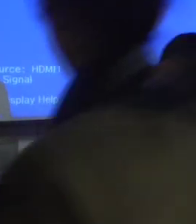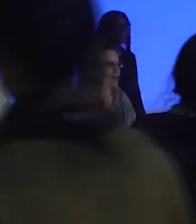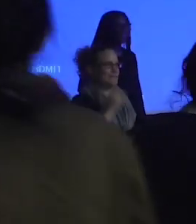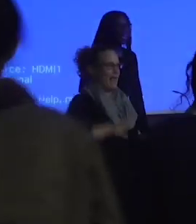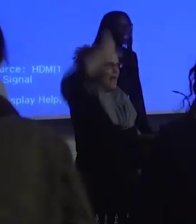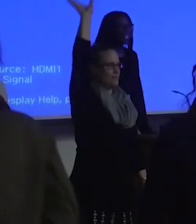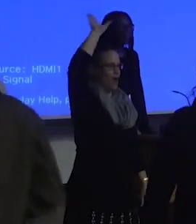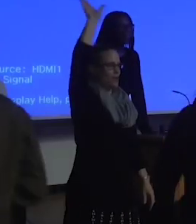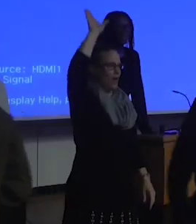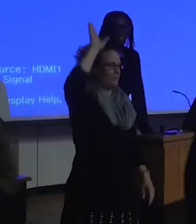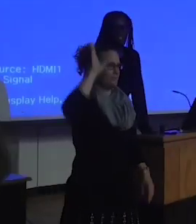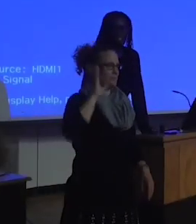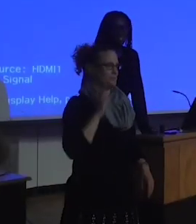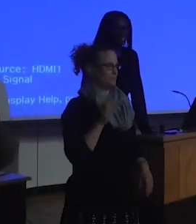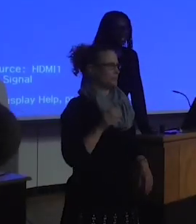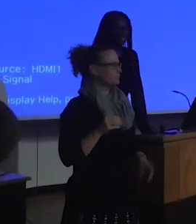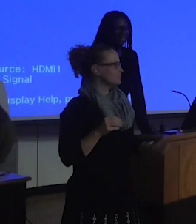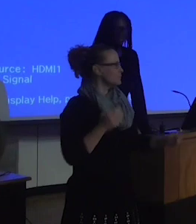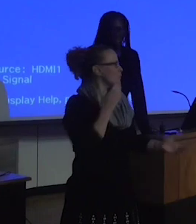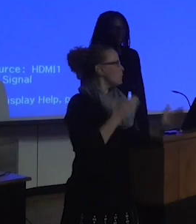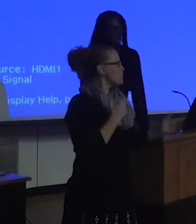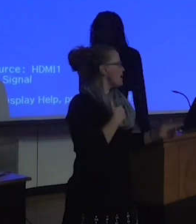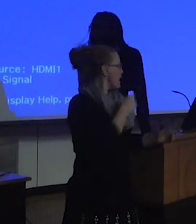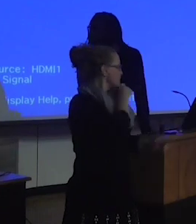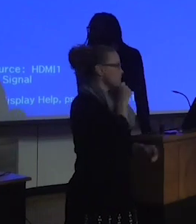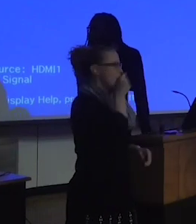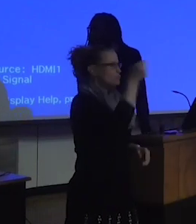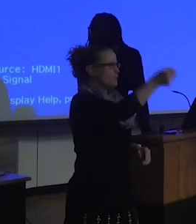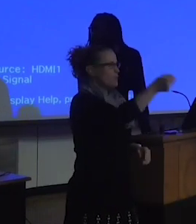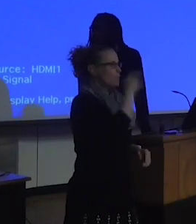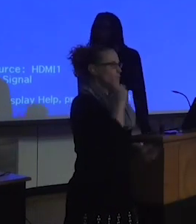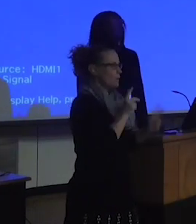hand has gone up, so we've got at least one person. We might have a